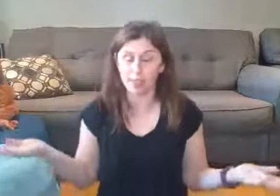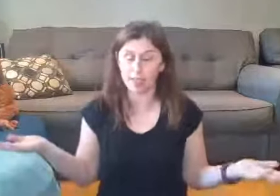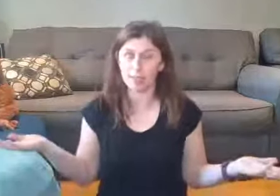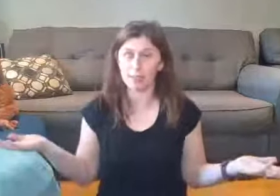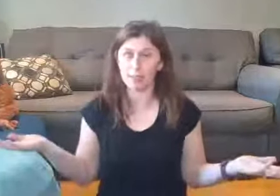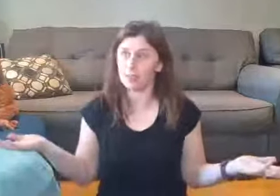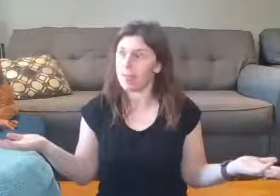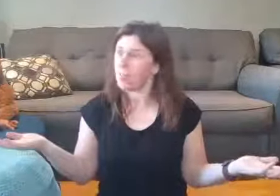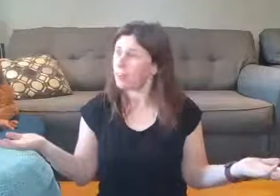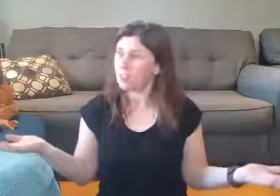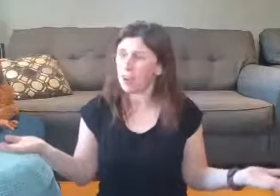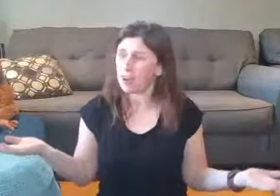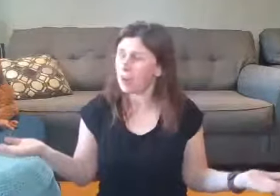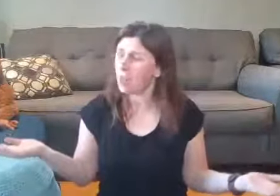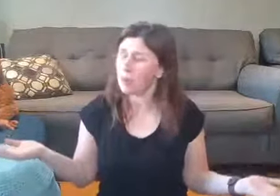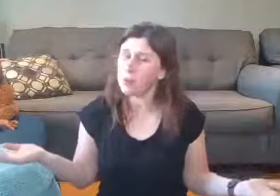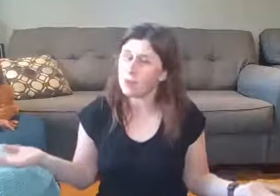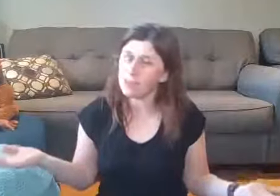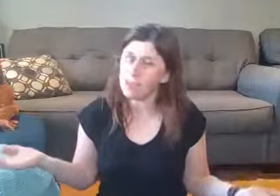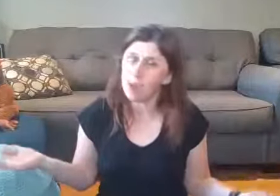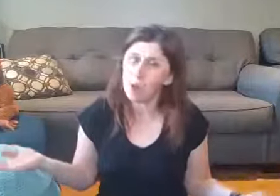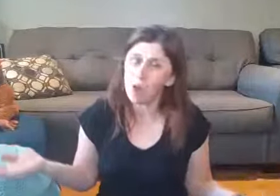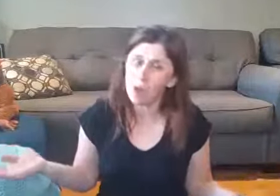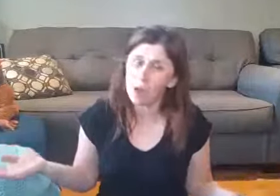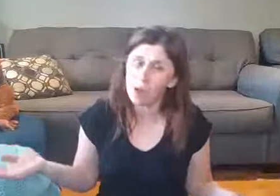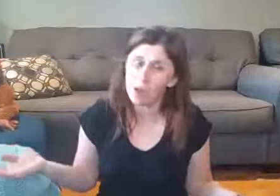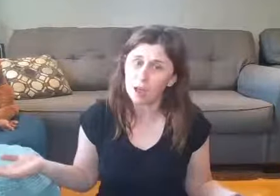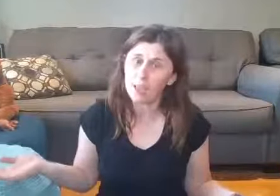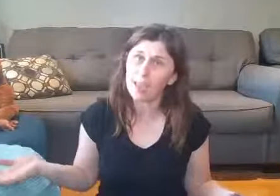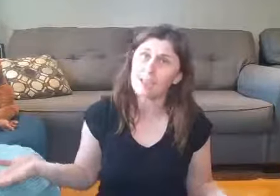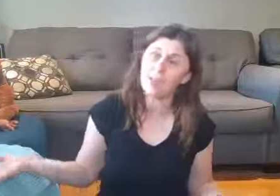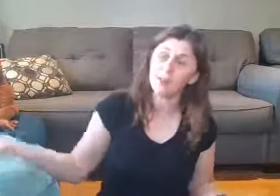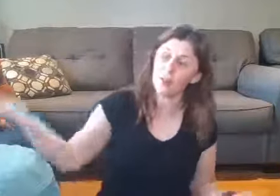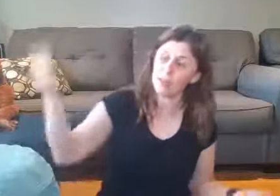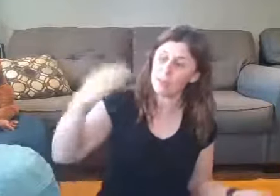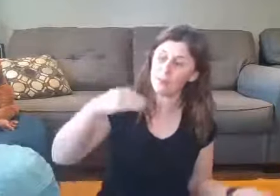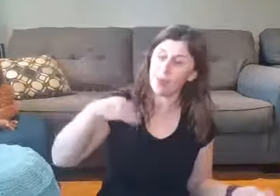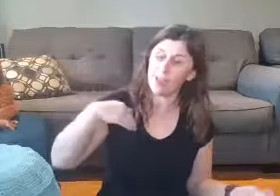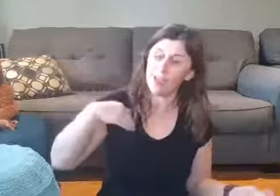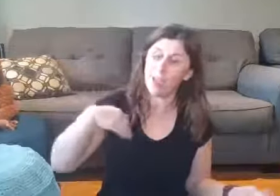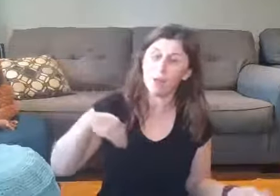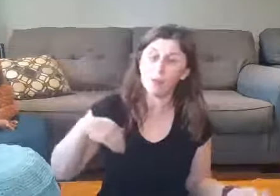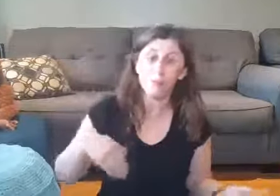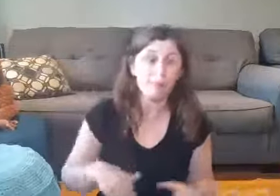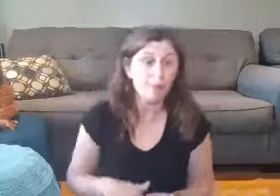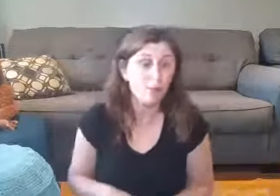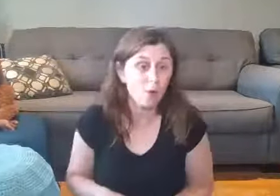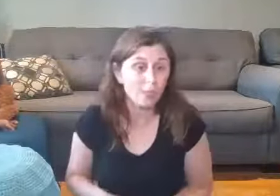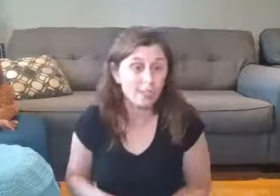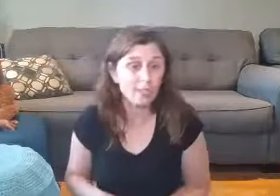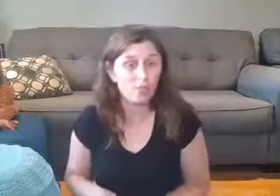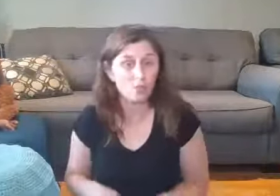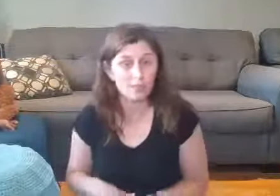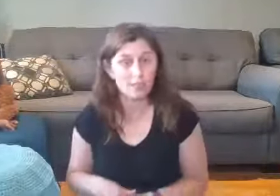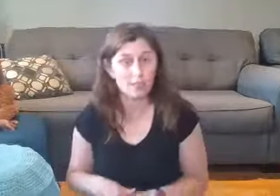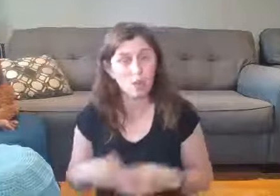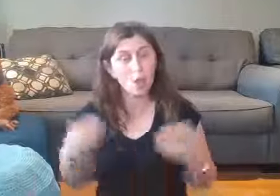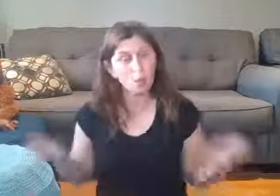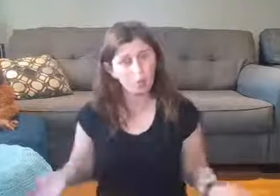grand. There's not a lot of buildings on a whole lot of land, and we live way out with the forest and the trees. We grow